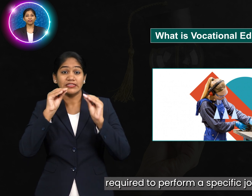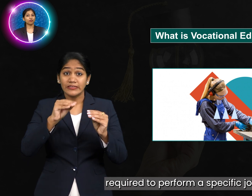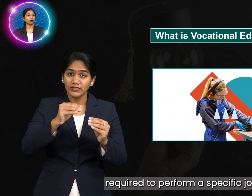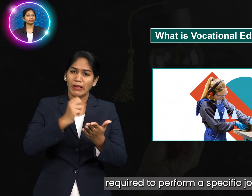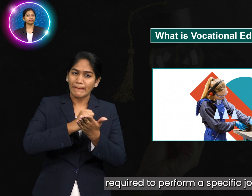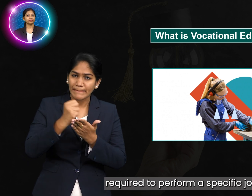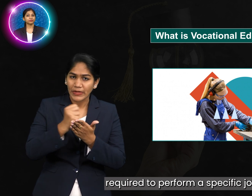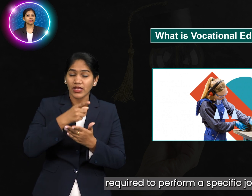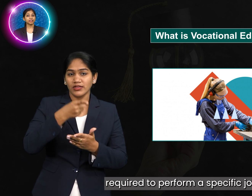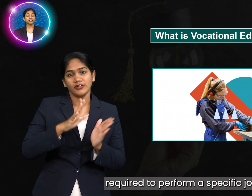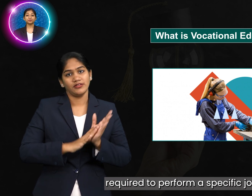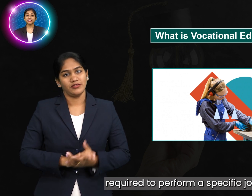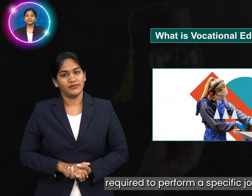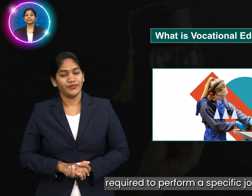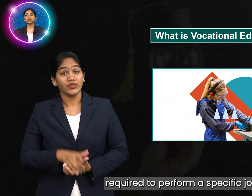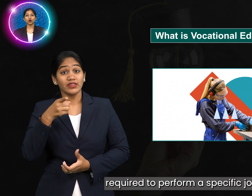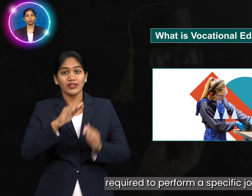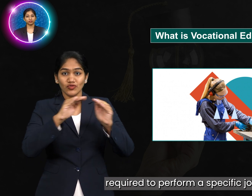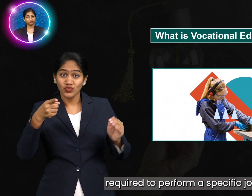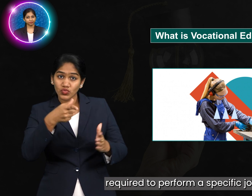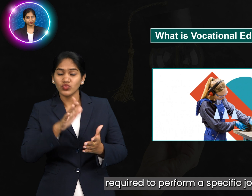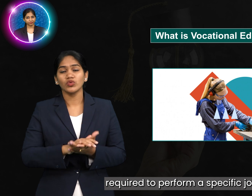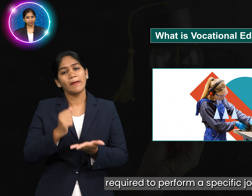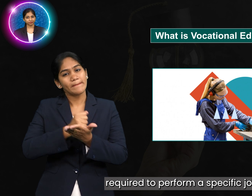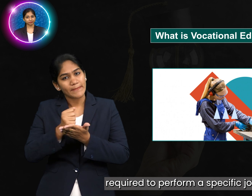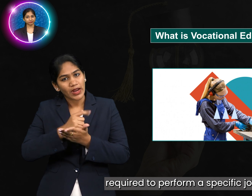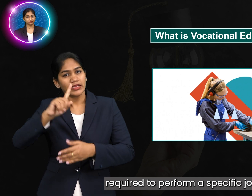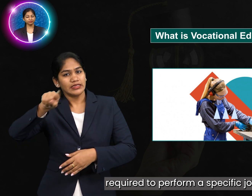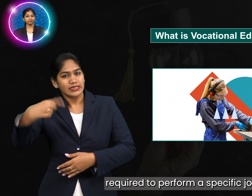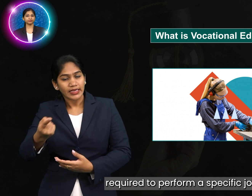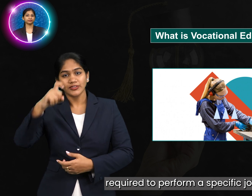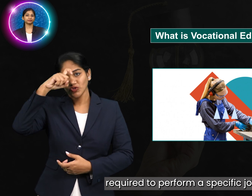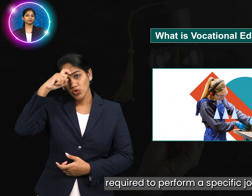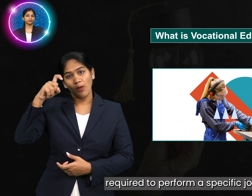to perform a specific job.